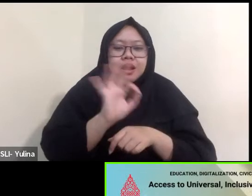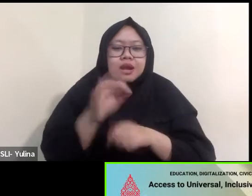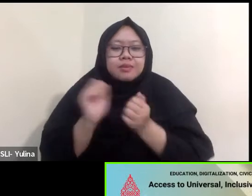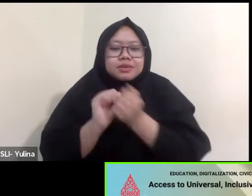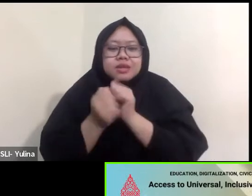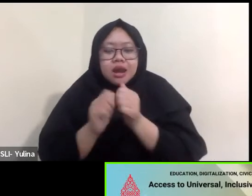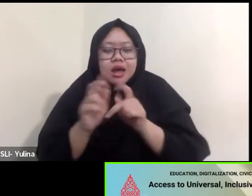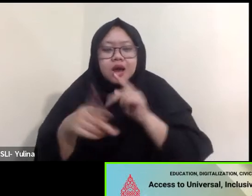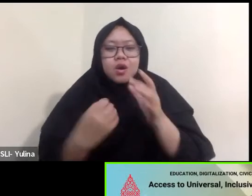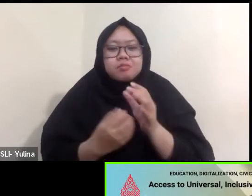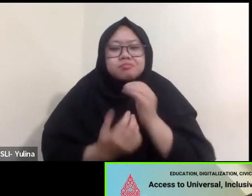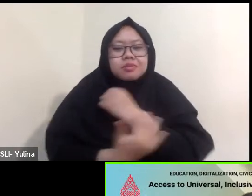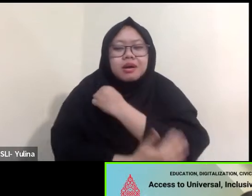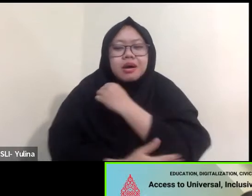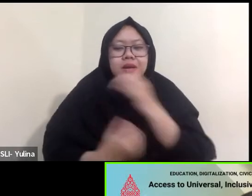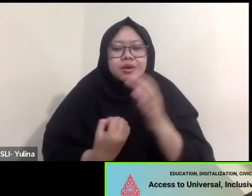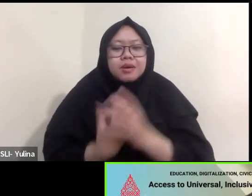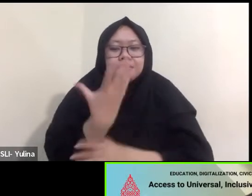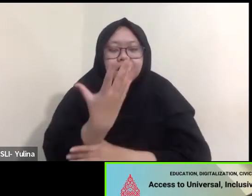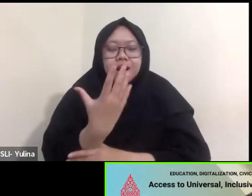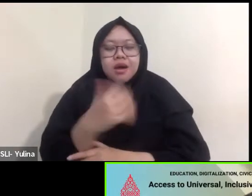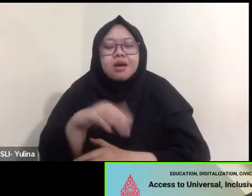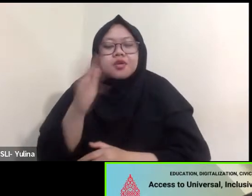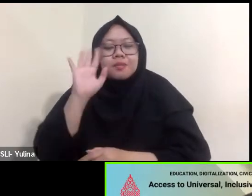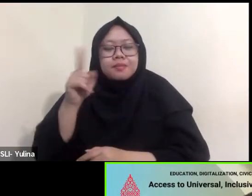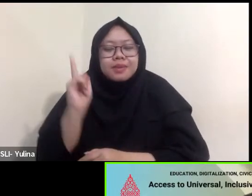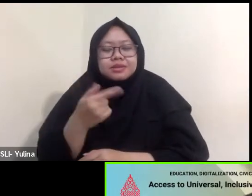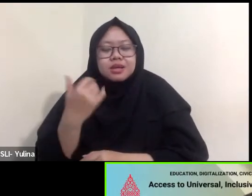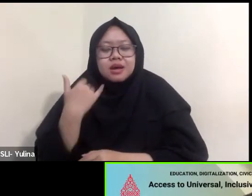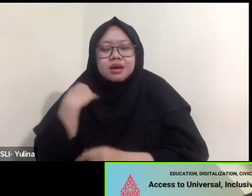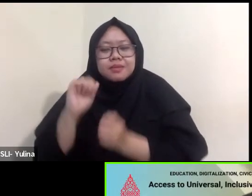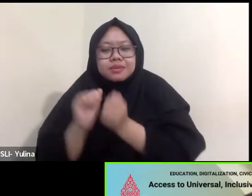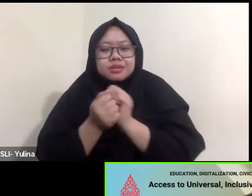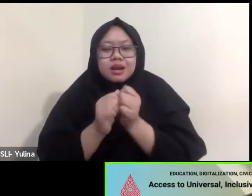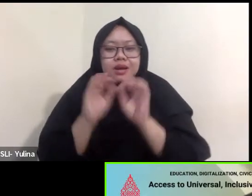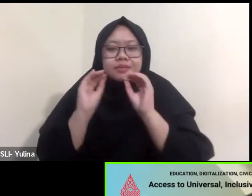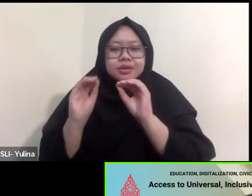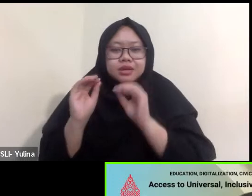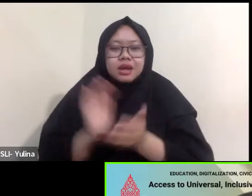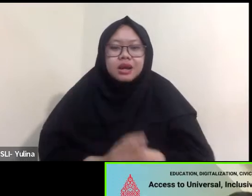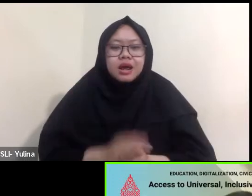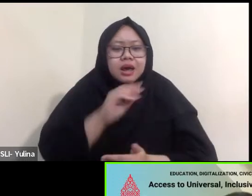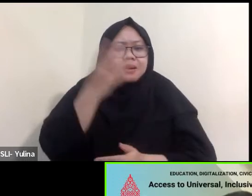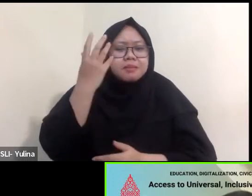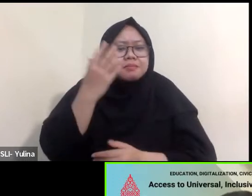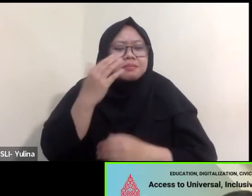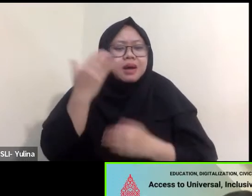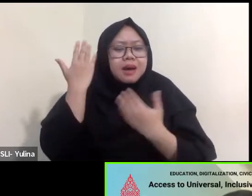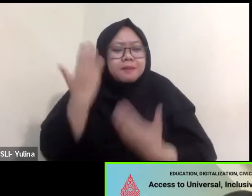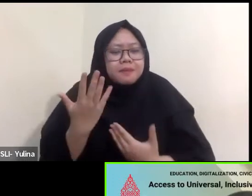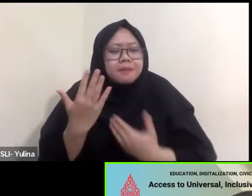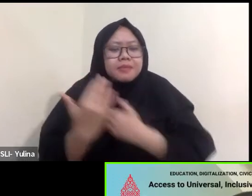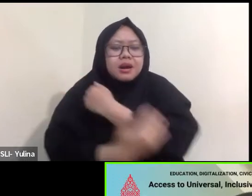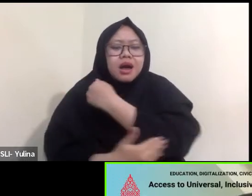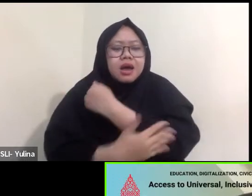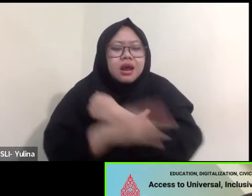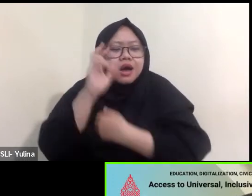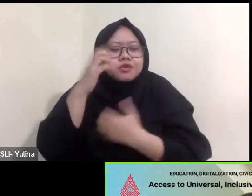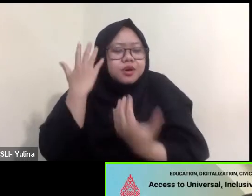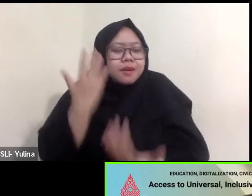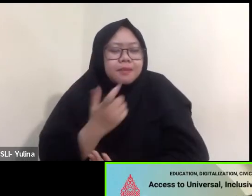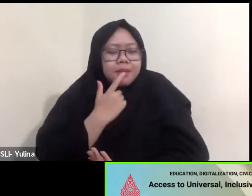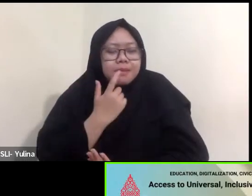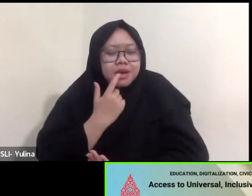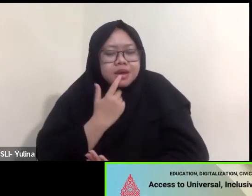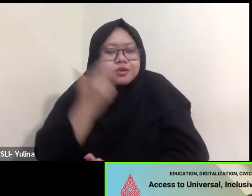point of view, what richer countries can do in order to elevate investment in education for less developed countries? And do you see there's a role